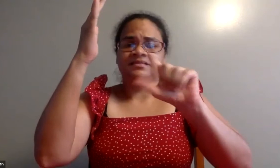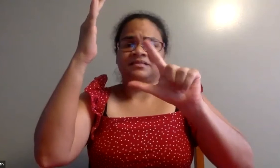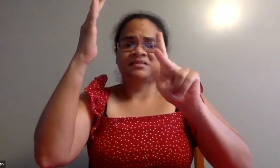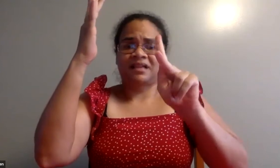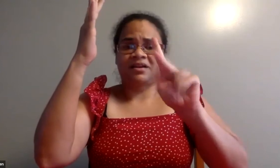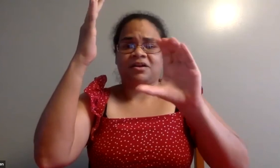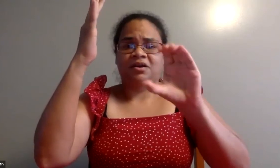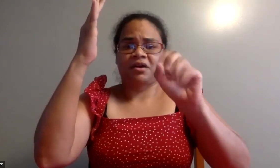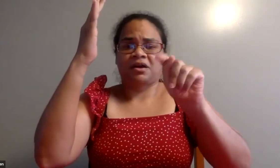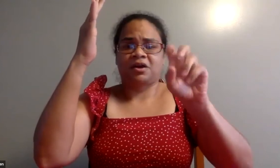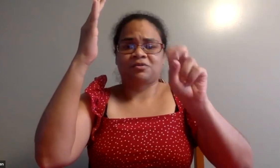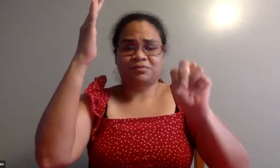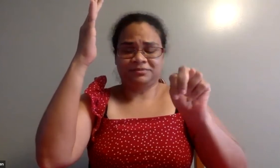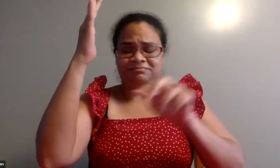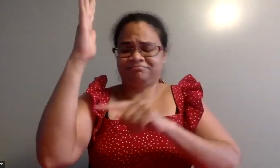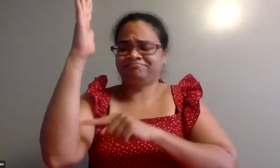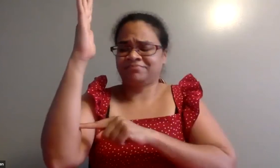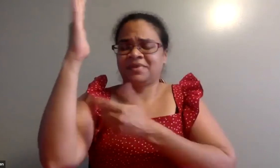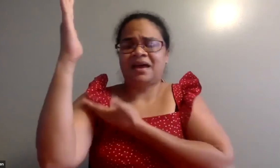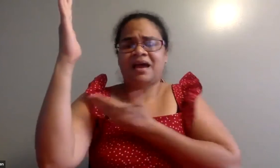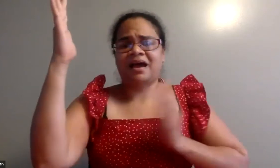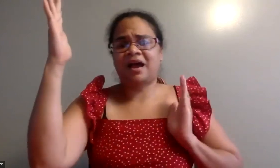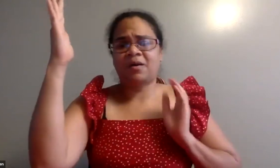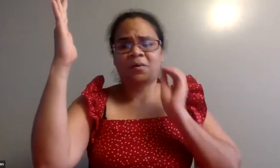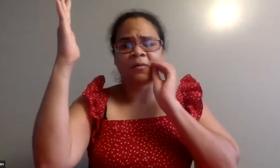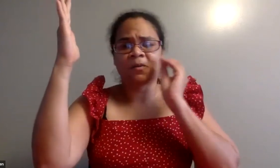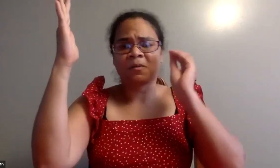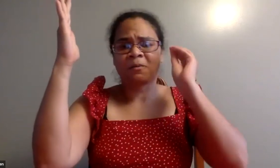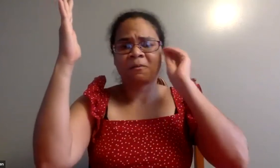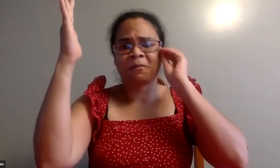Under the mahogany silk cotton tree was our home.